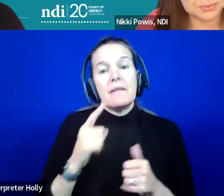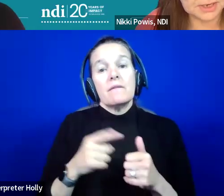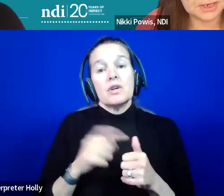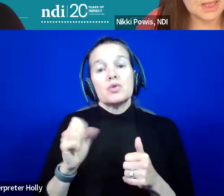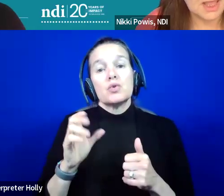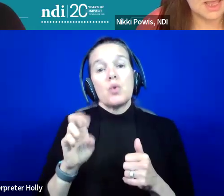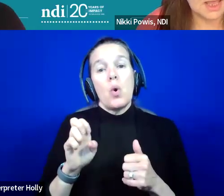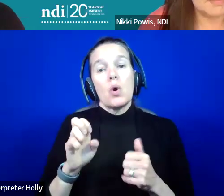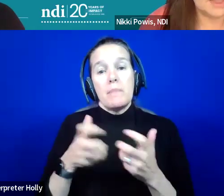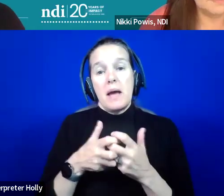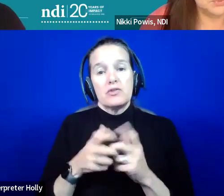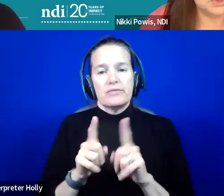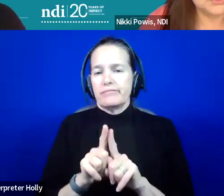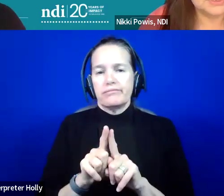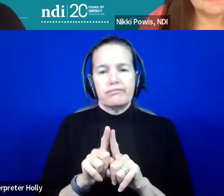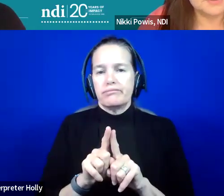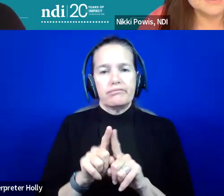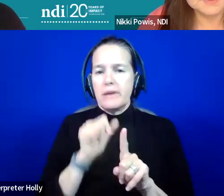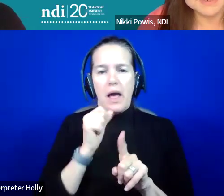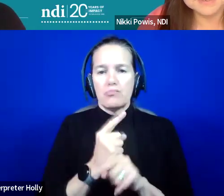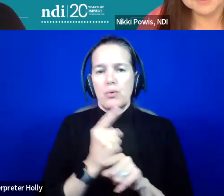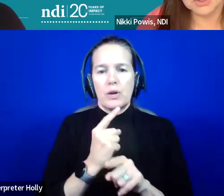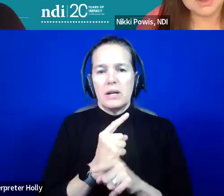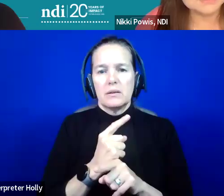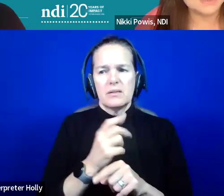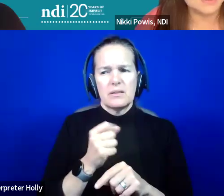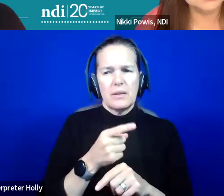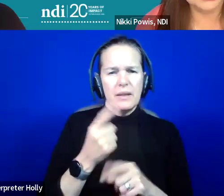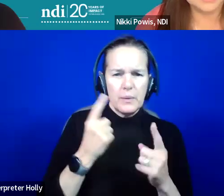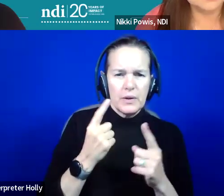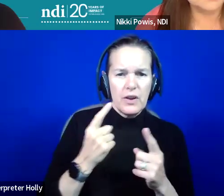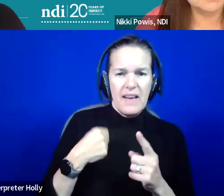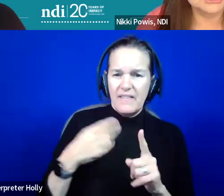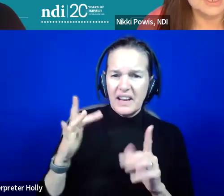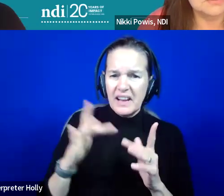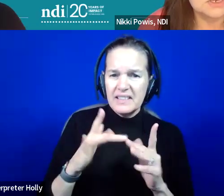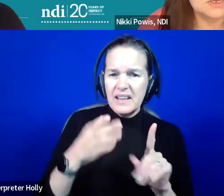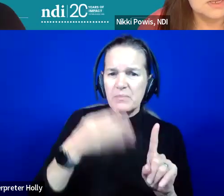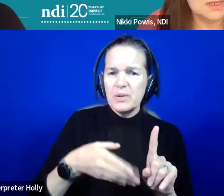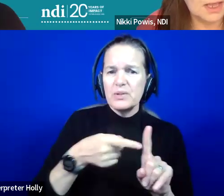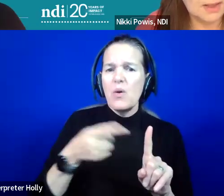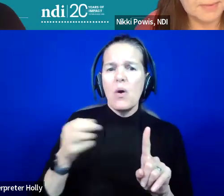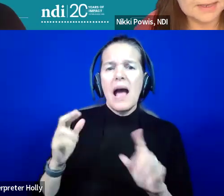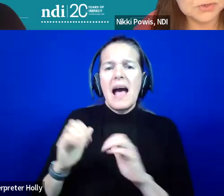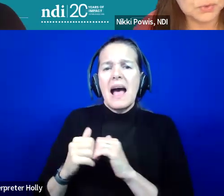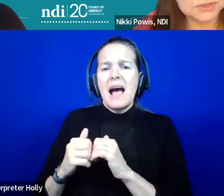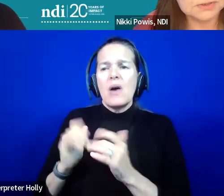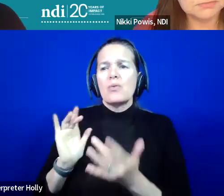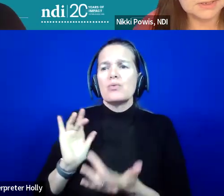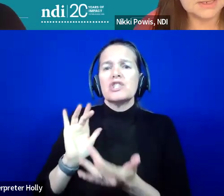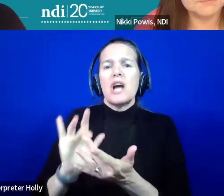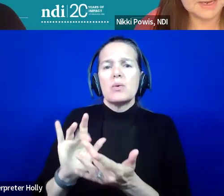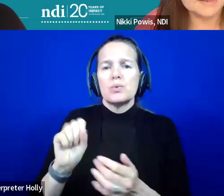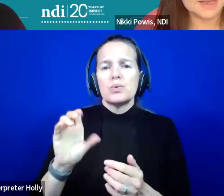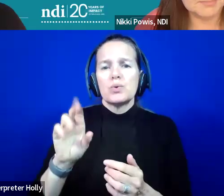not appropriate. Mhm. And they're wondering if there is a specific contact or how do they reach out at SCORE